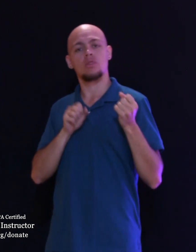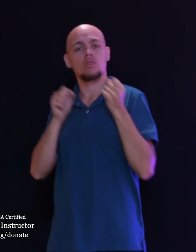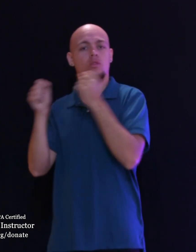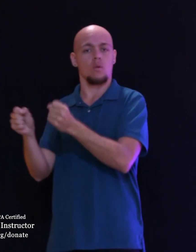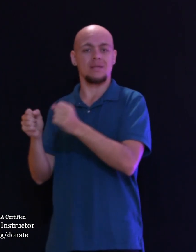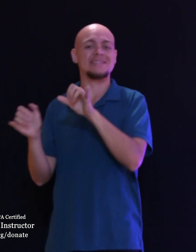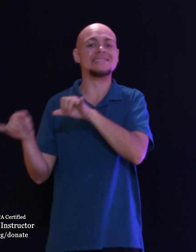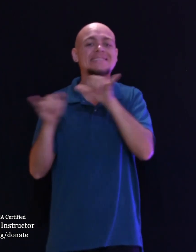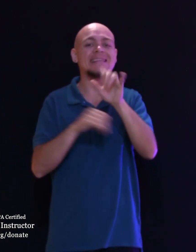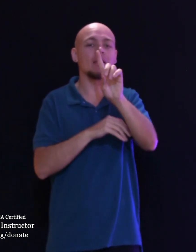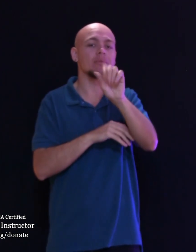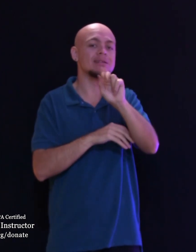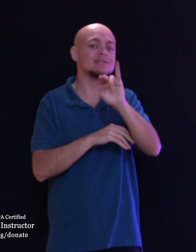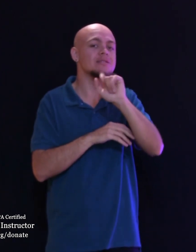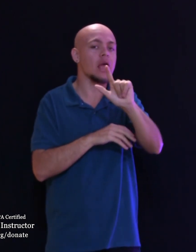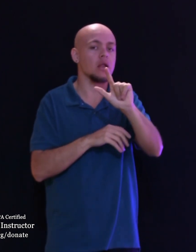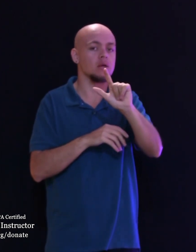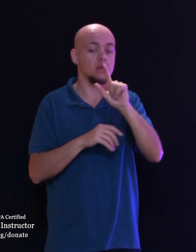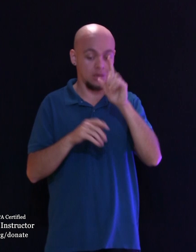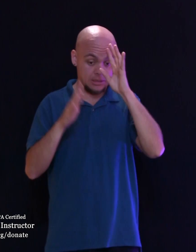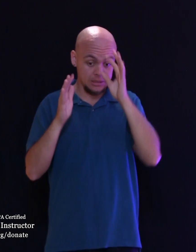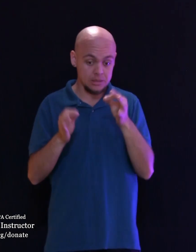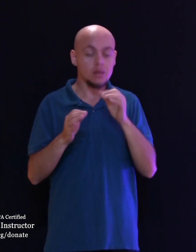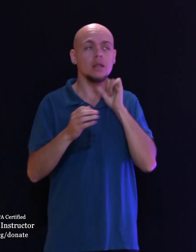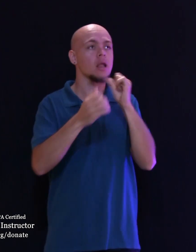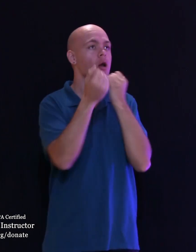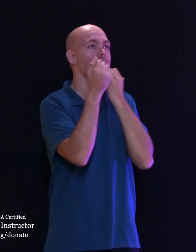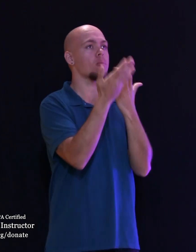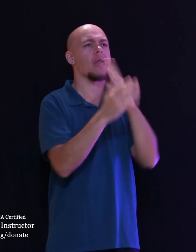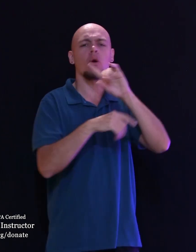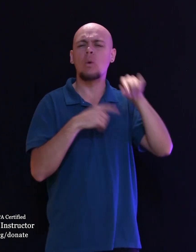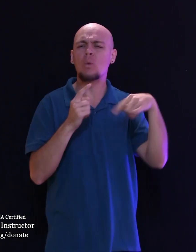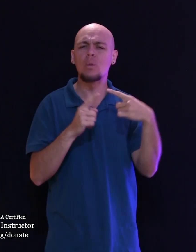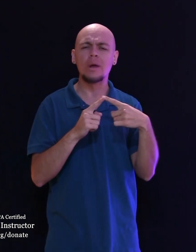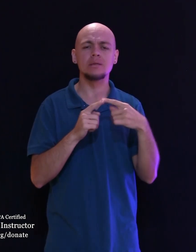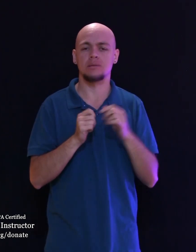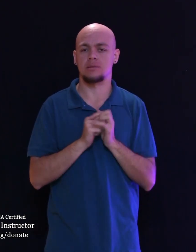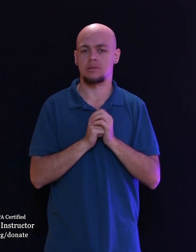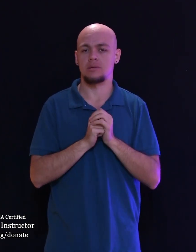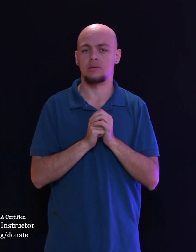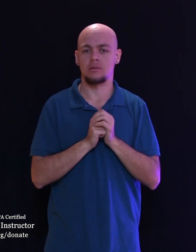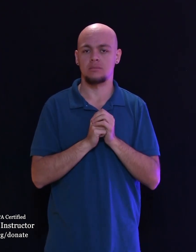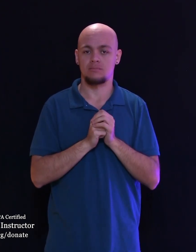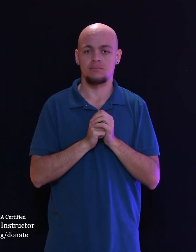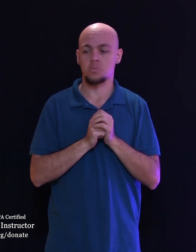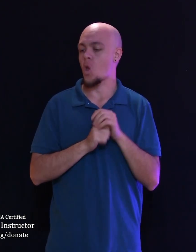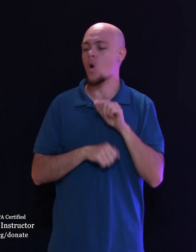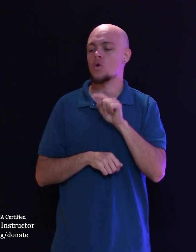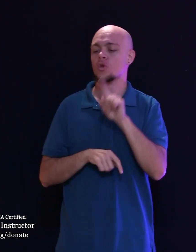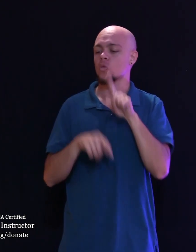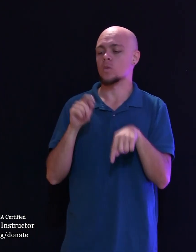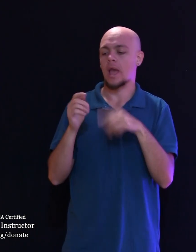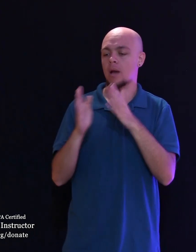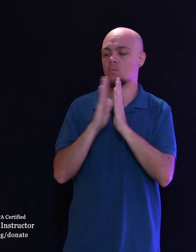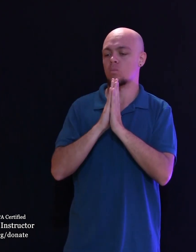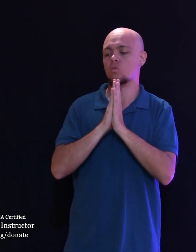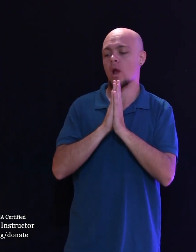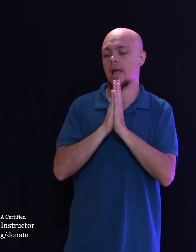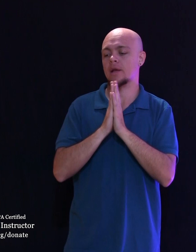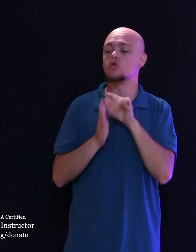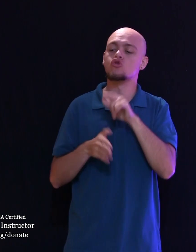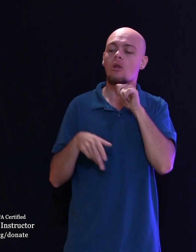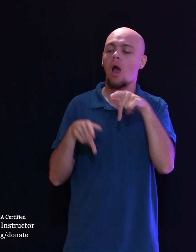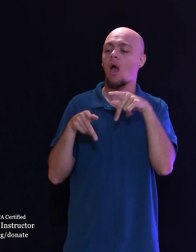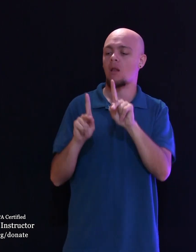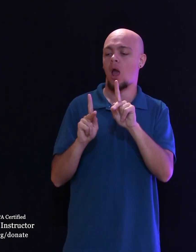When he's told he couldn't pray. You're not allowed to pray. He could not exercise his religion. What happened? Thrown